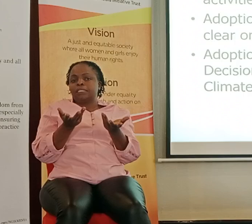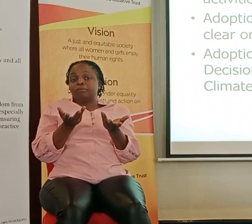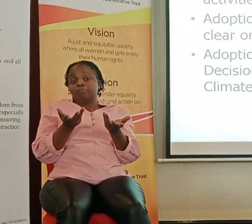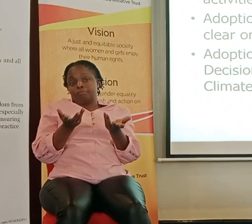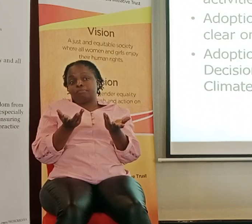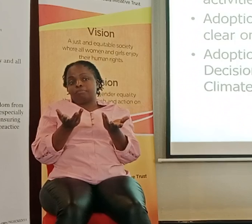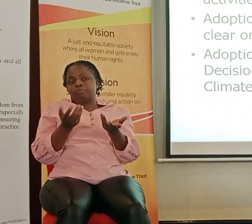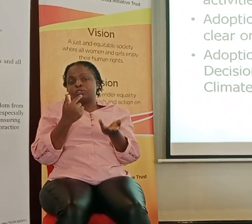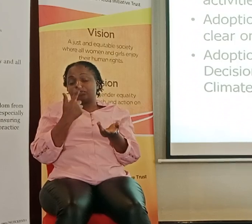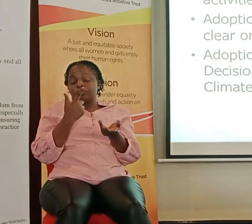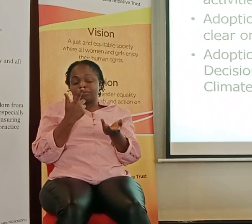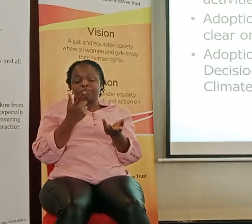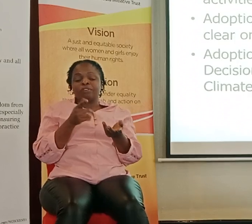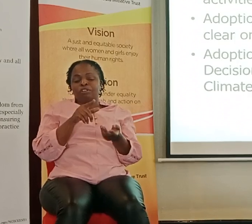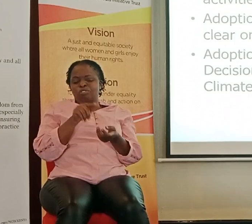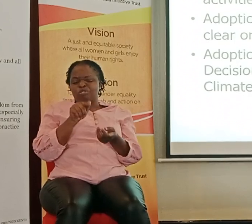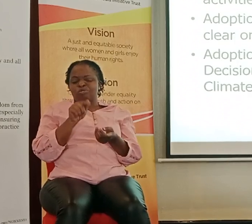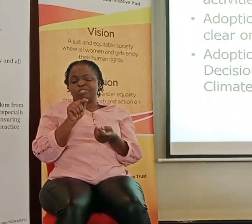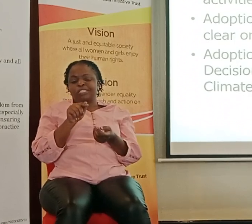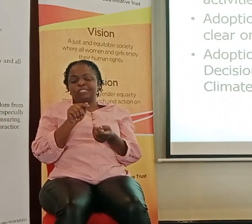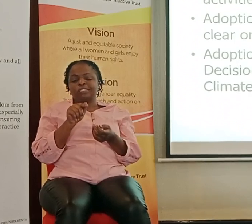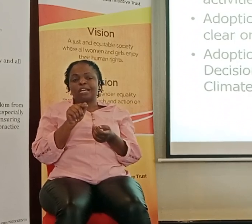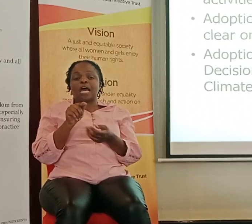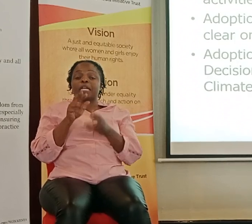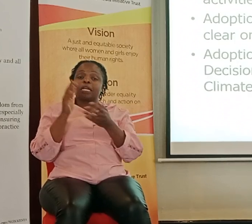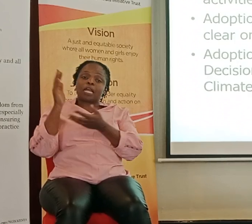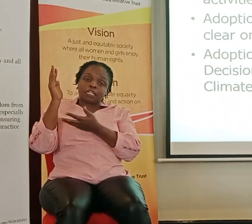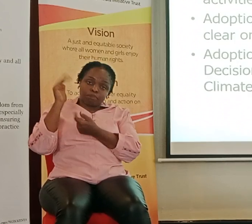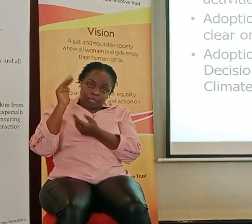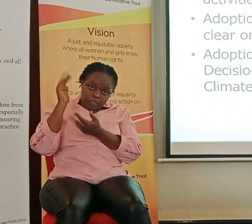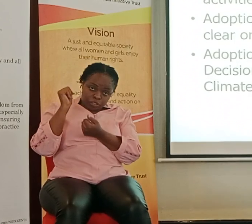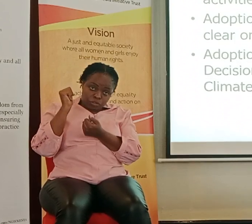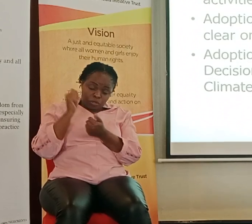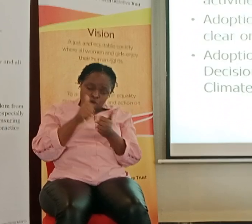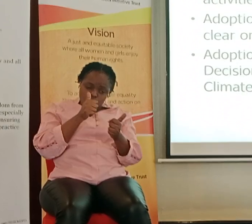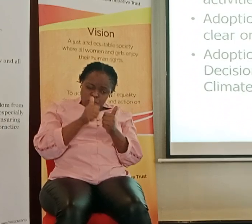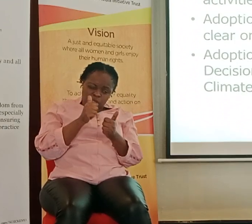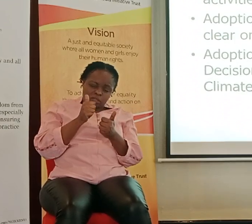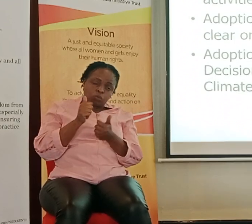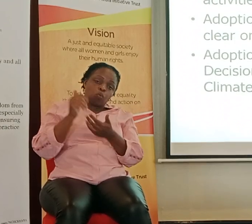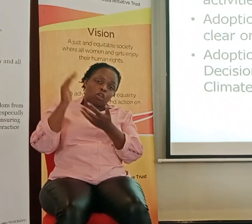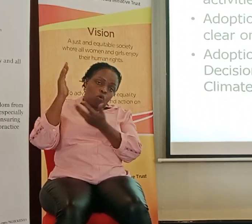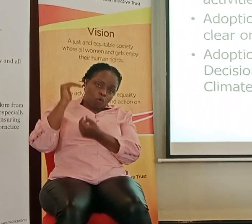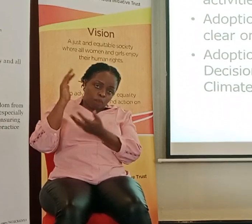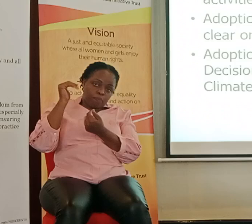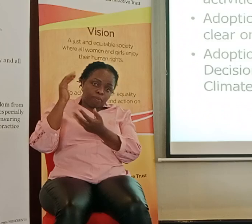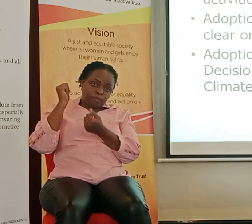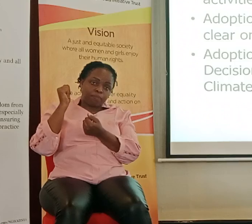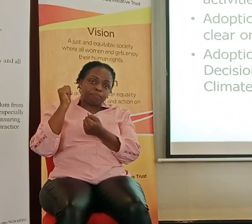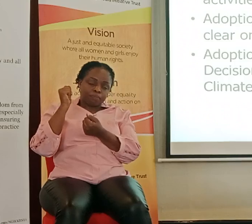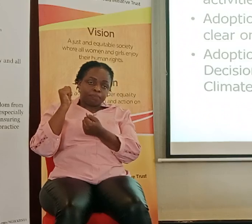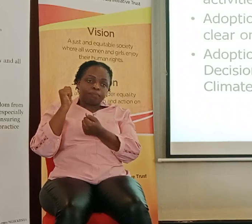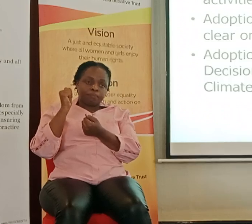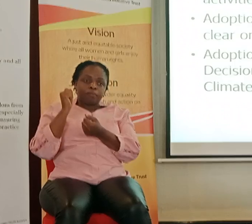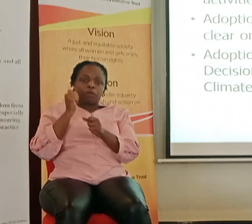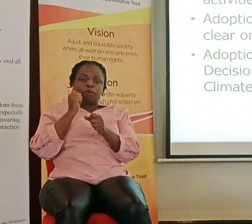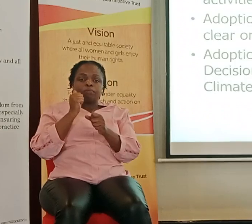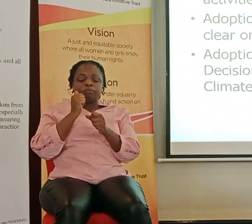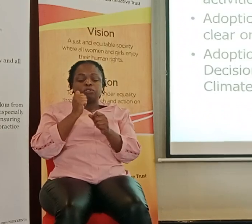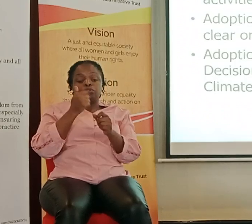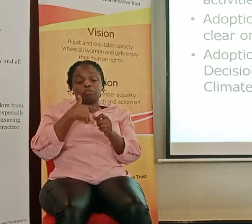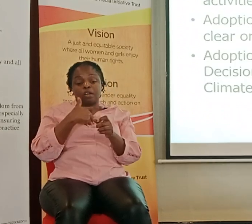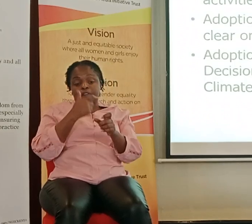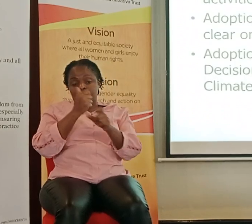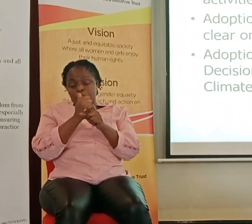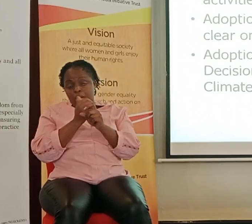Yeah. So those are some of the expectations that we are looking forward to. A work program